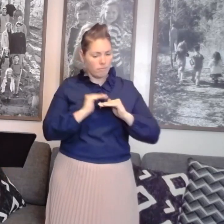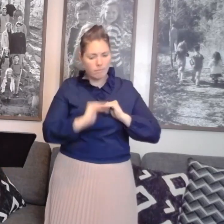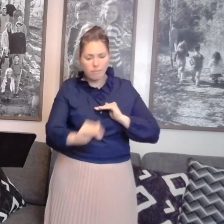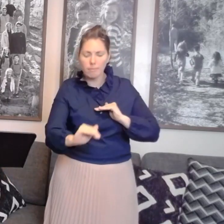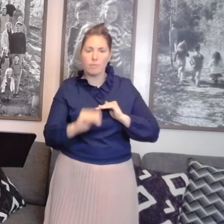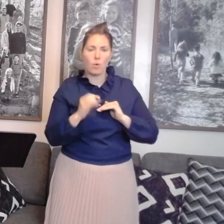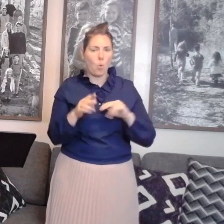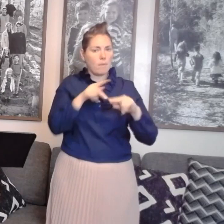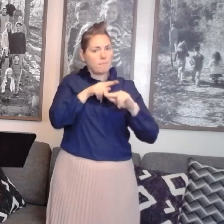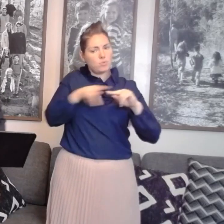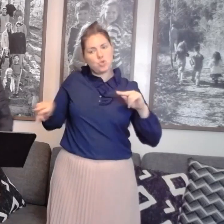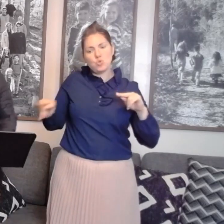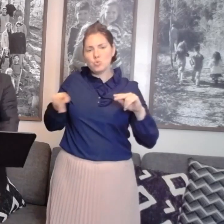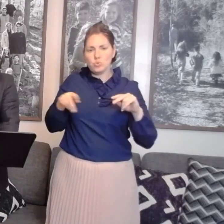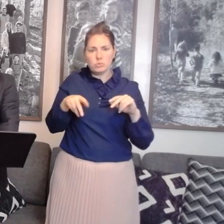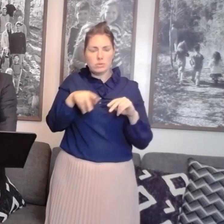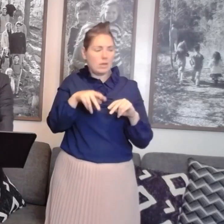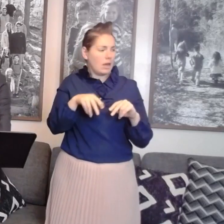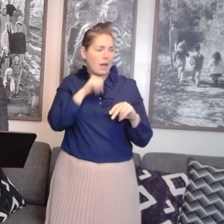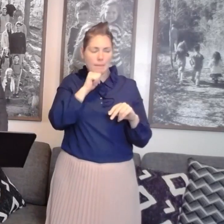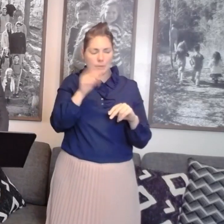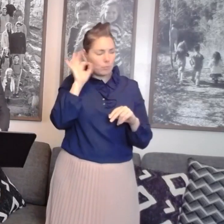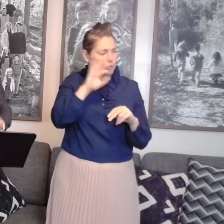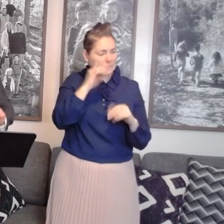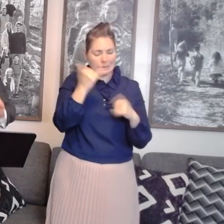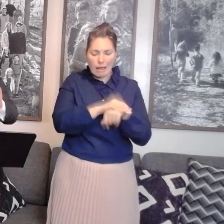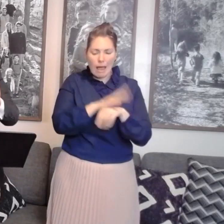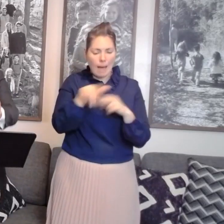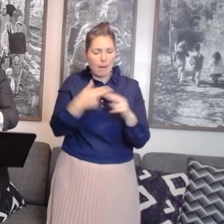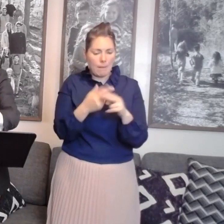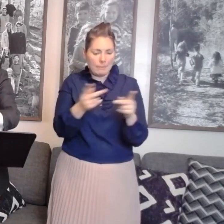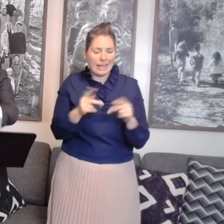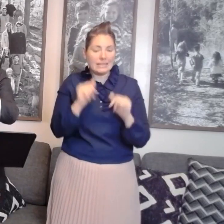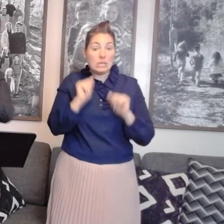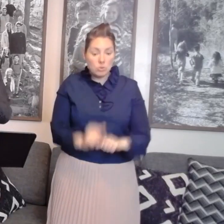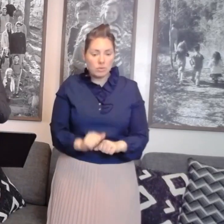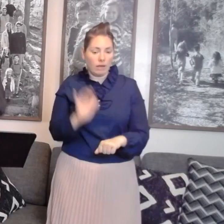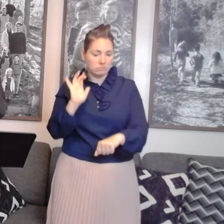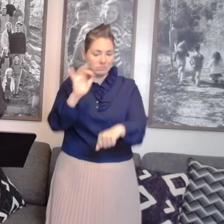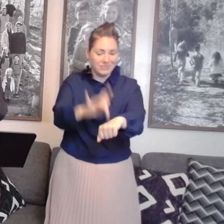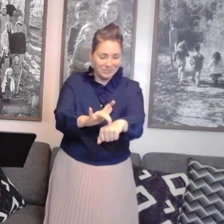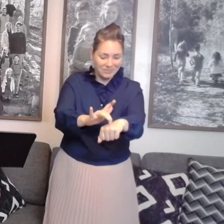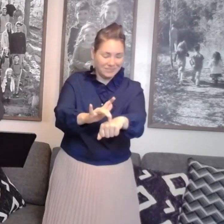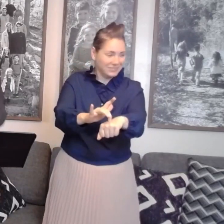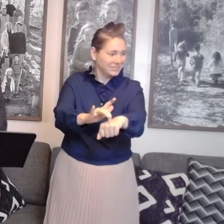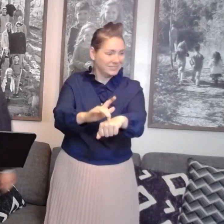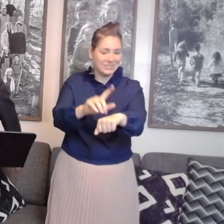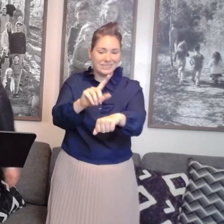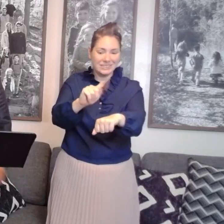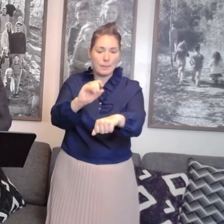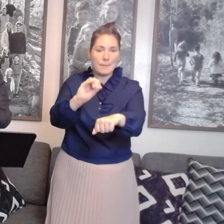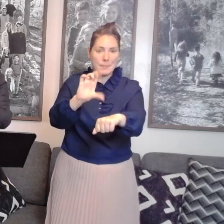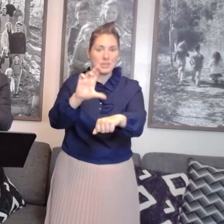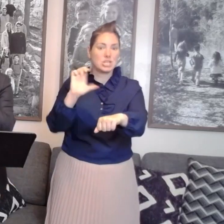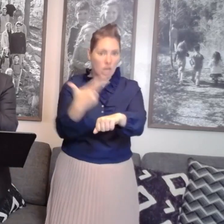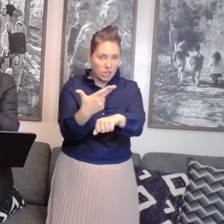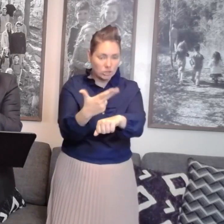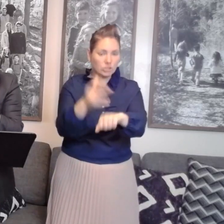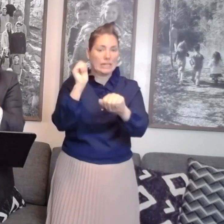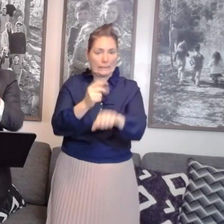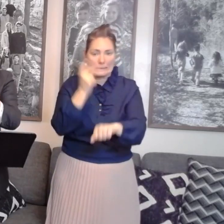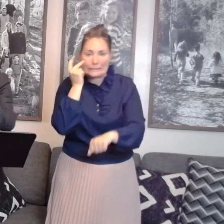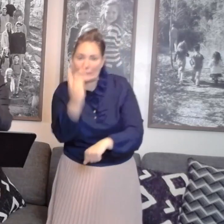I'm not preaching tonight about a place that you can touch with the physical hand, that you can